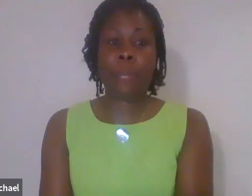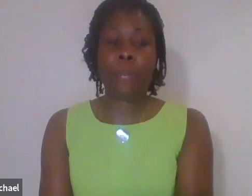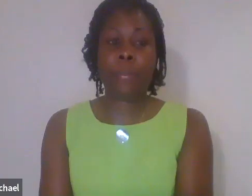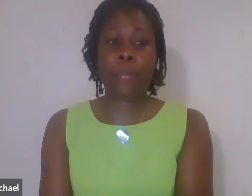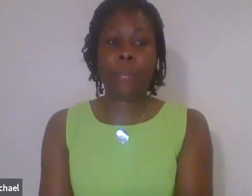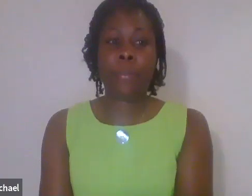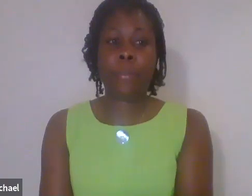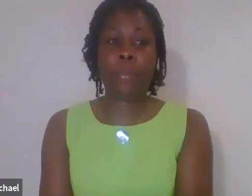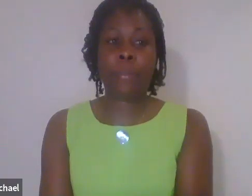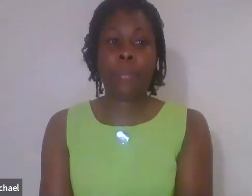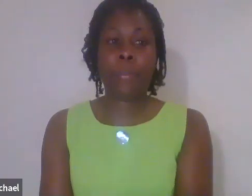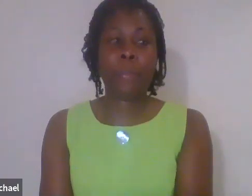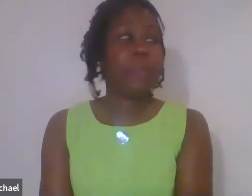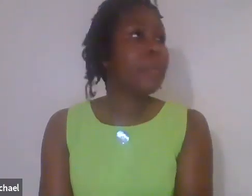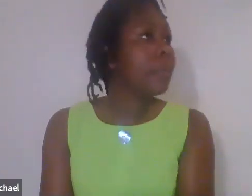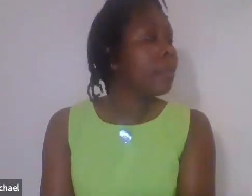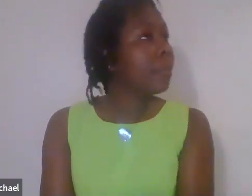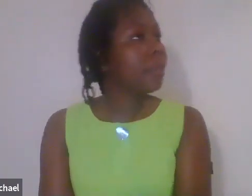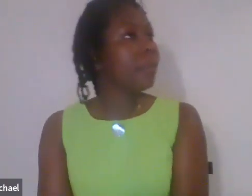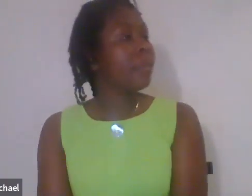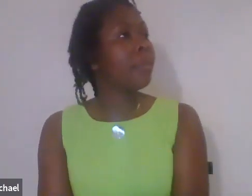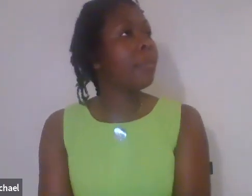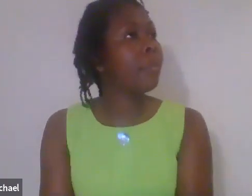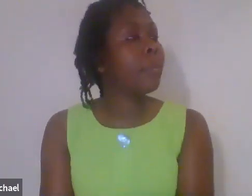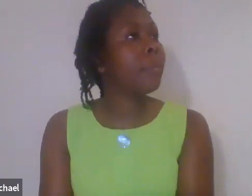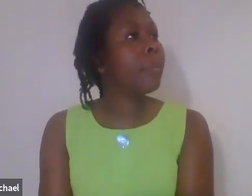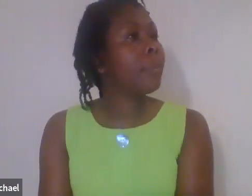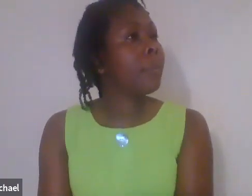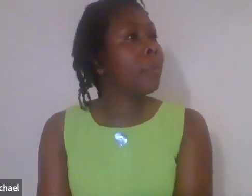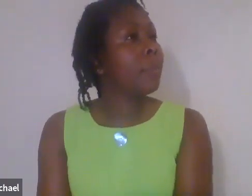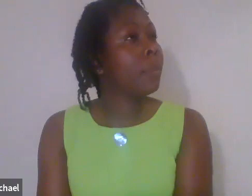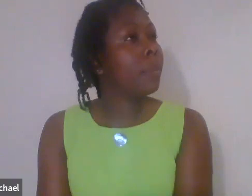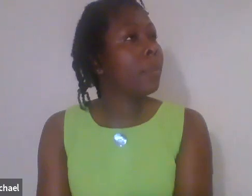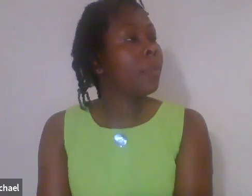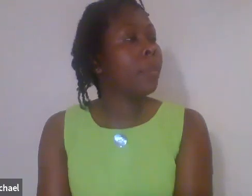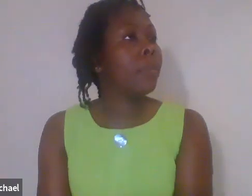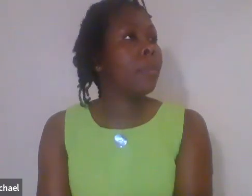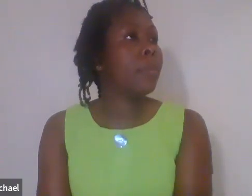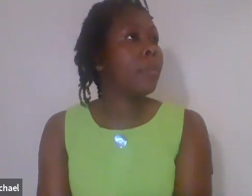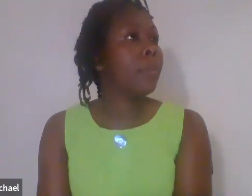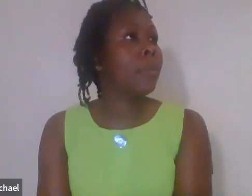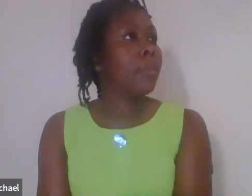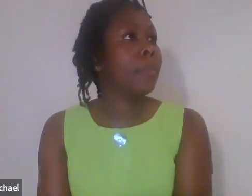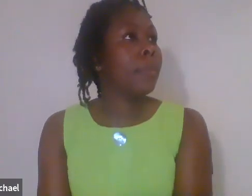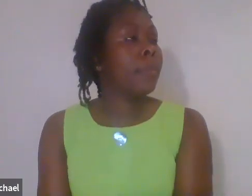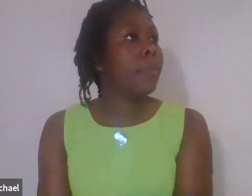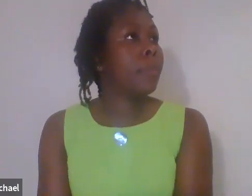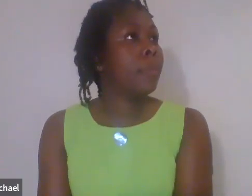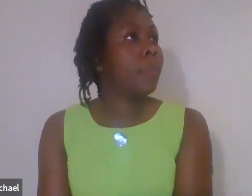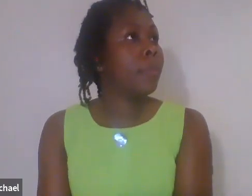and it's basically because I hear you and I hear how much you have in your plate.